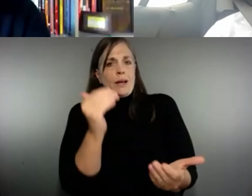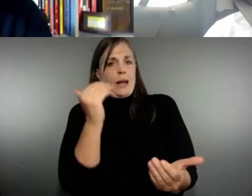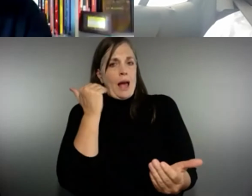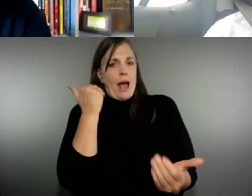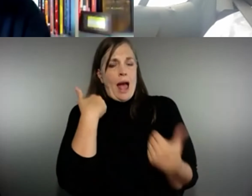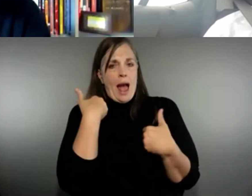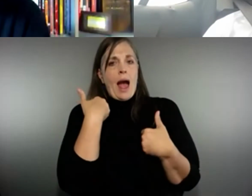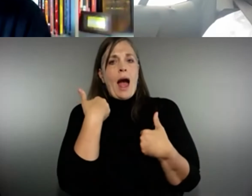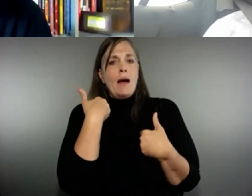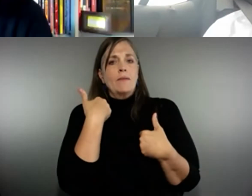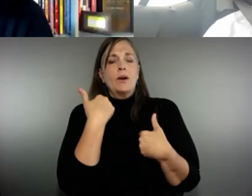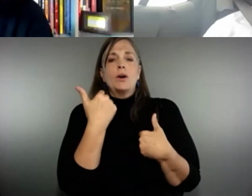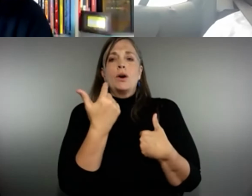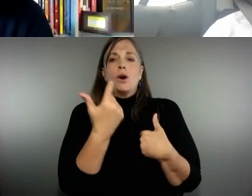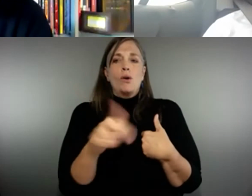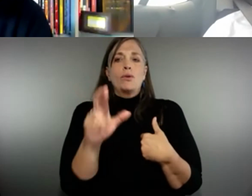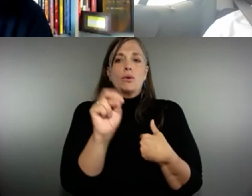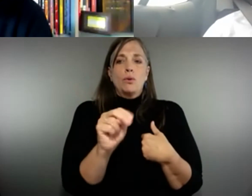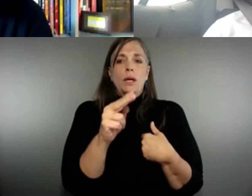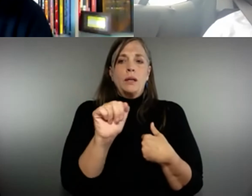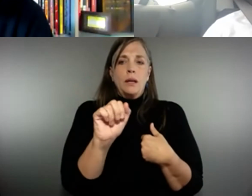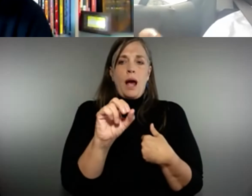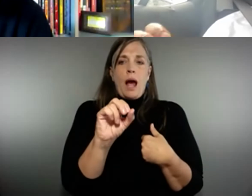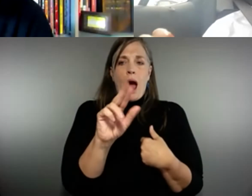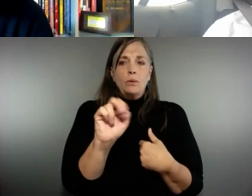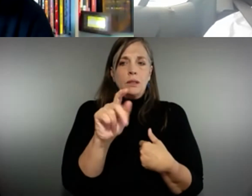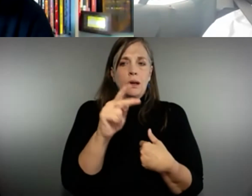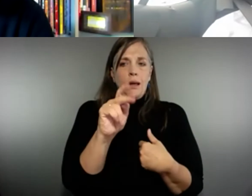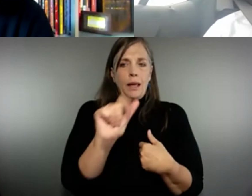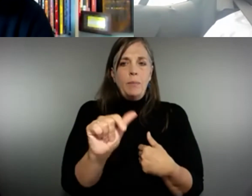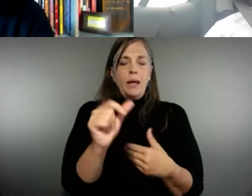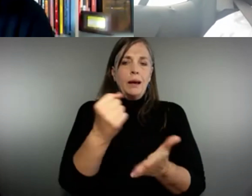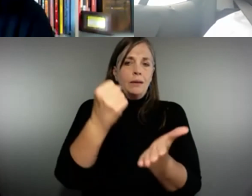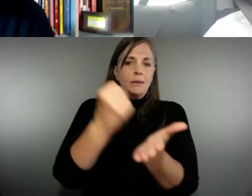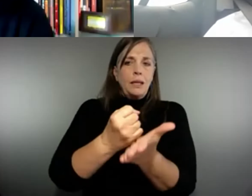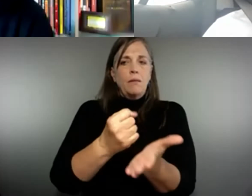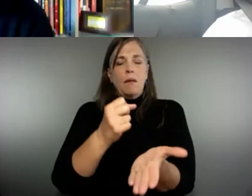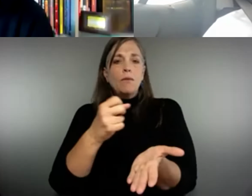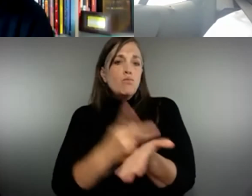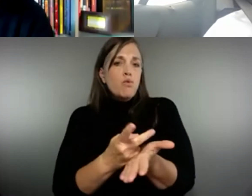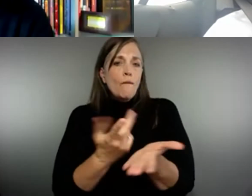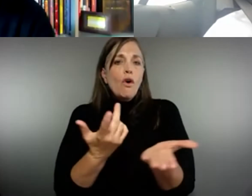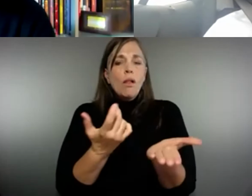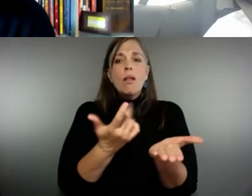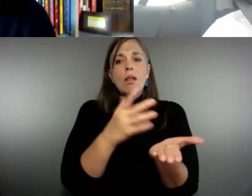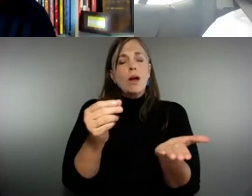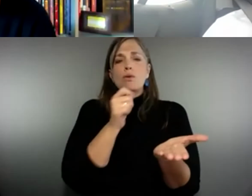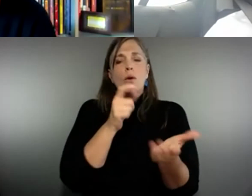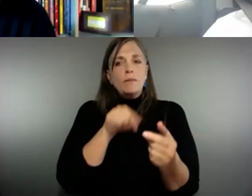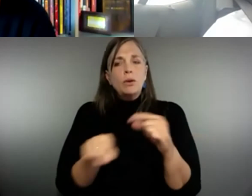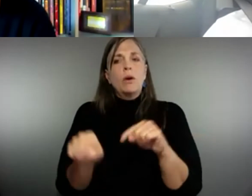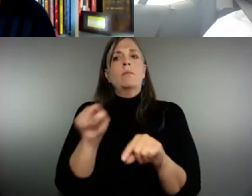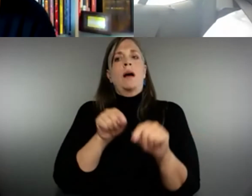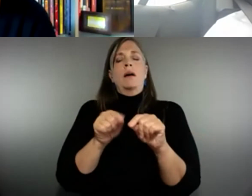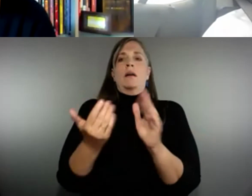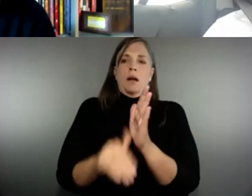keeper seal of approval that you're doing the job providing the services you should not have to go back and do it over and over again and we must bridge